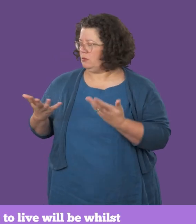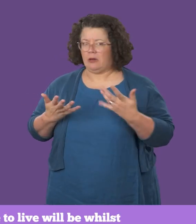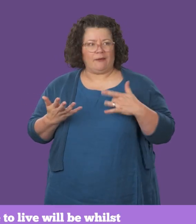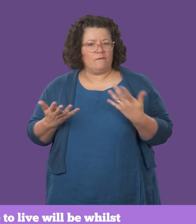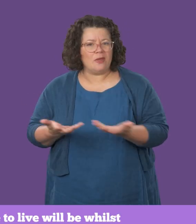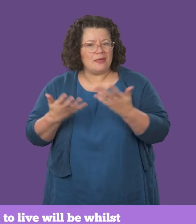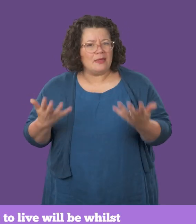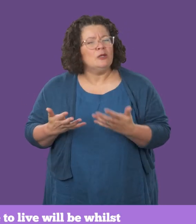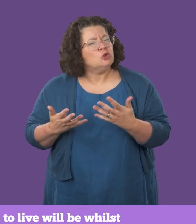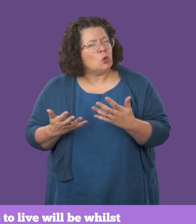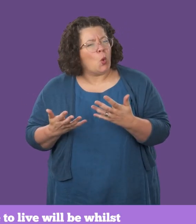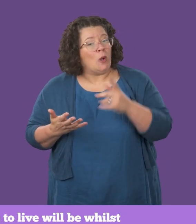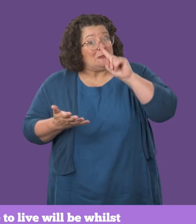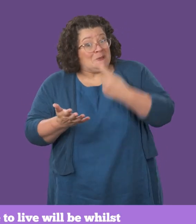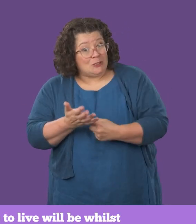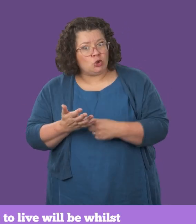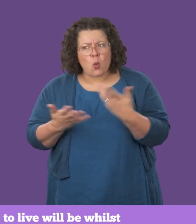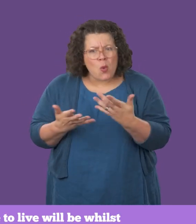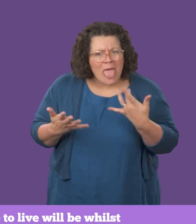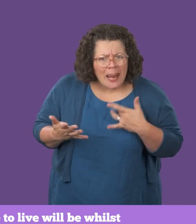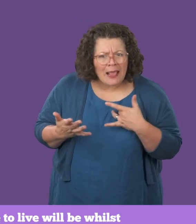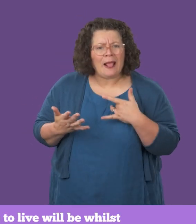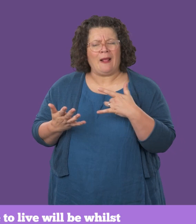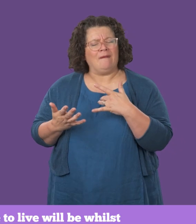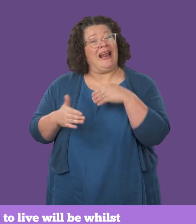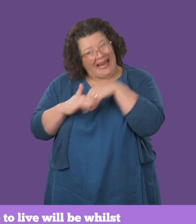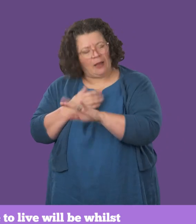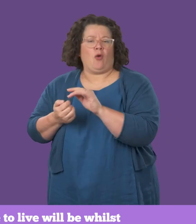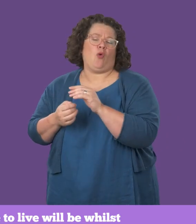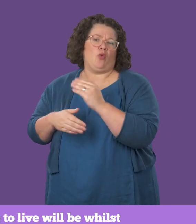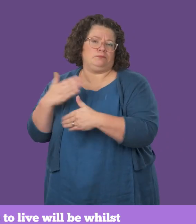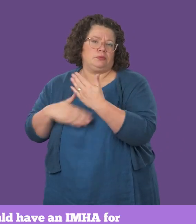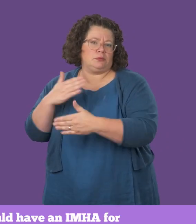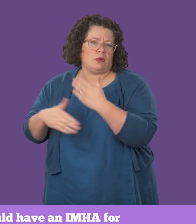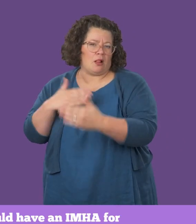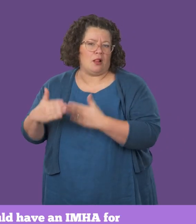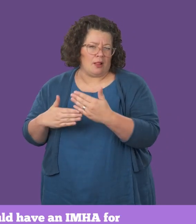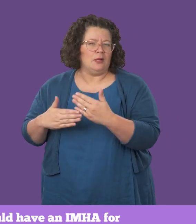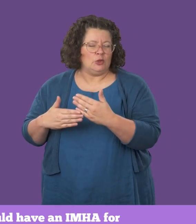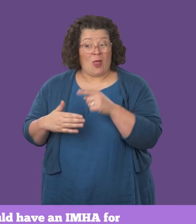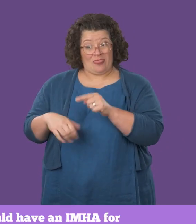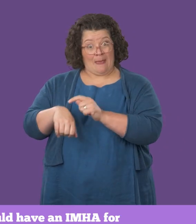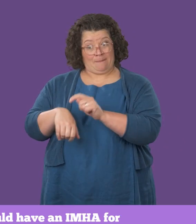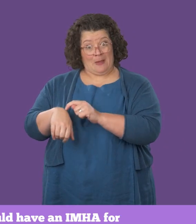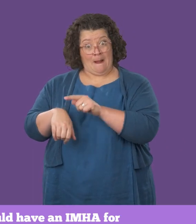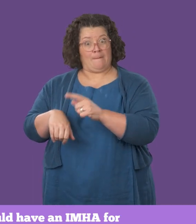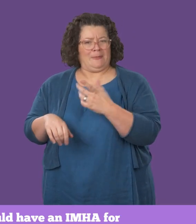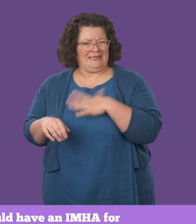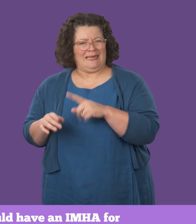the decision on where to live will be whilst they're in hospital. So at that point, they would have an IMHA for the mental